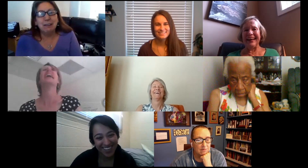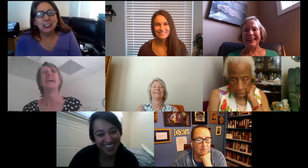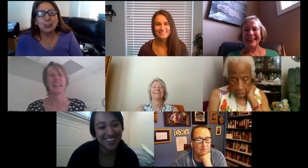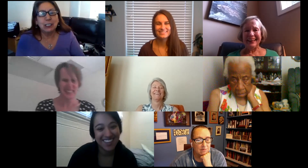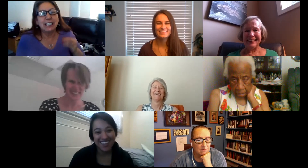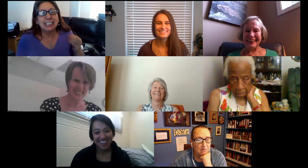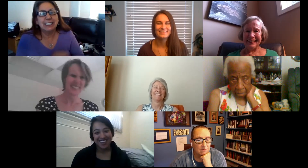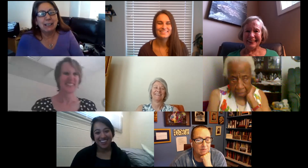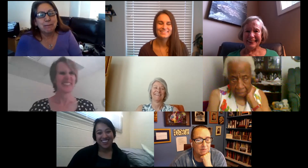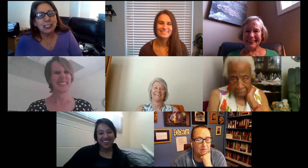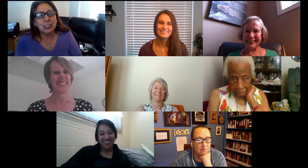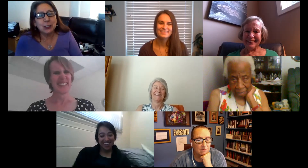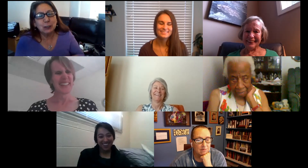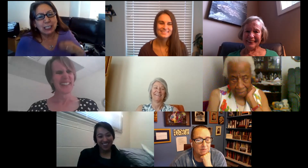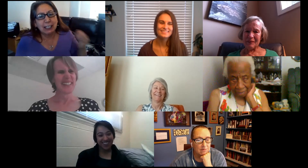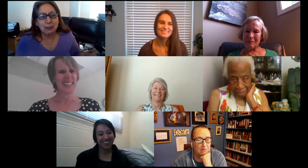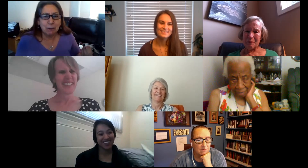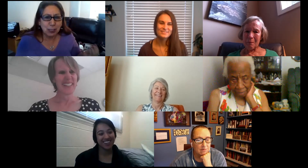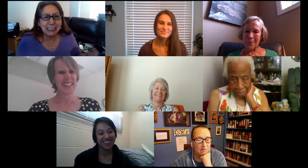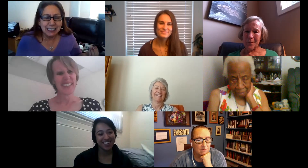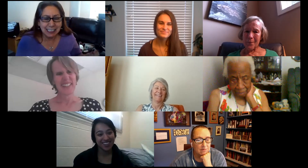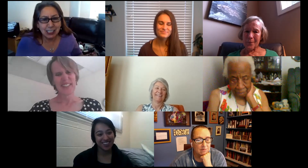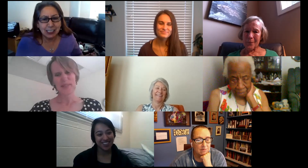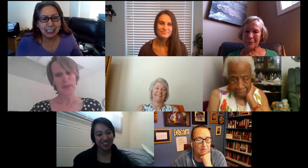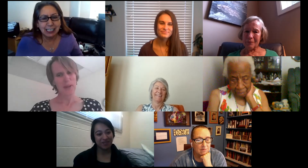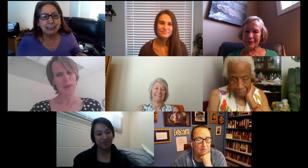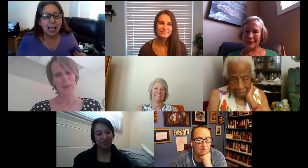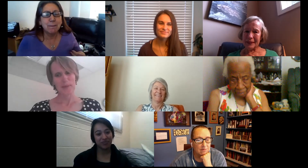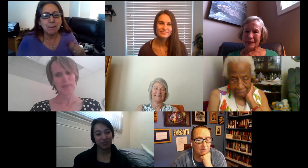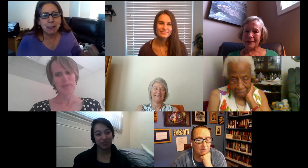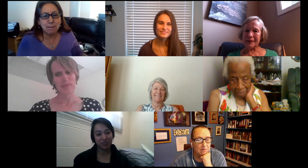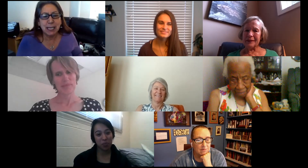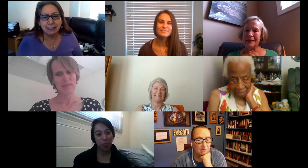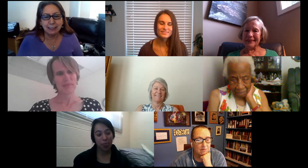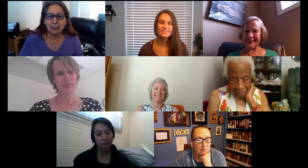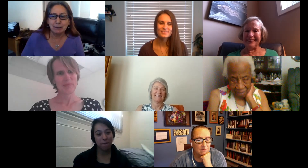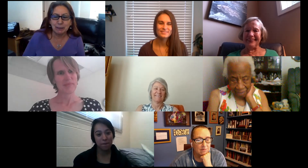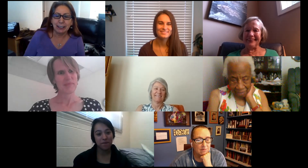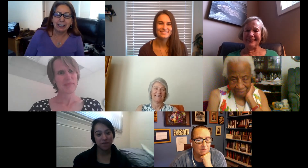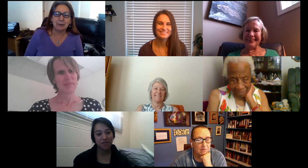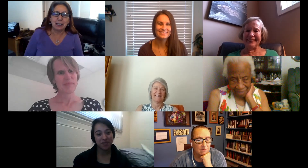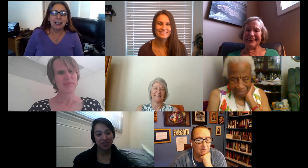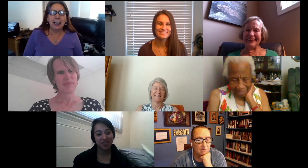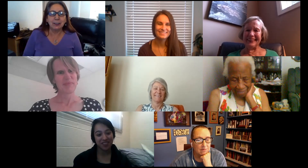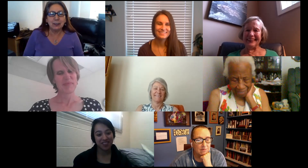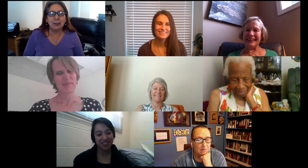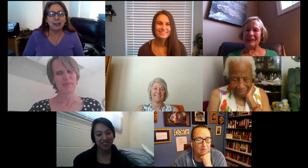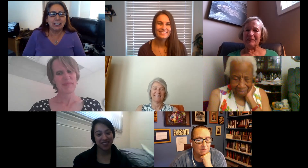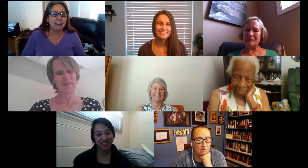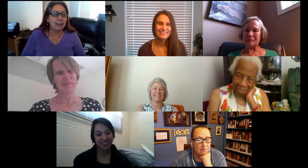So she shows that in her presentation that I made my bed. So anyway, I could go on,